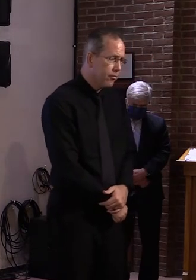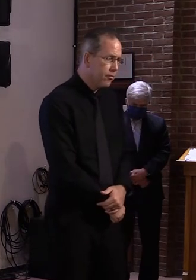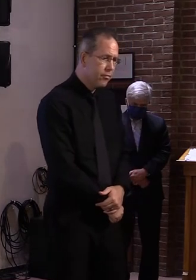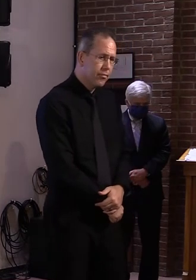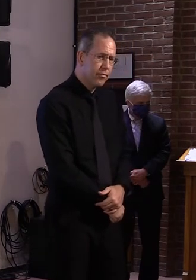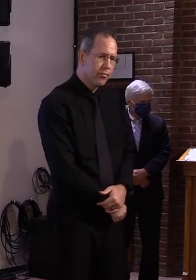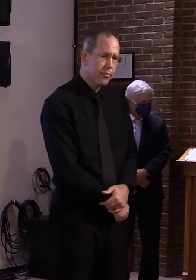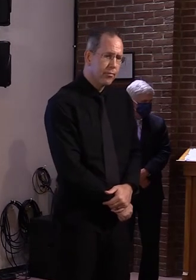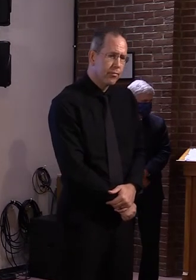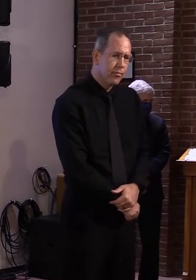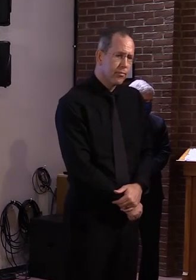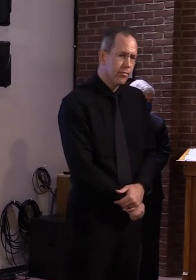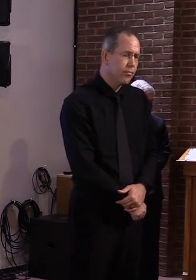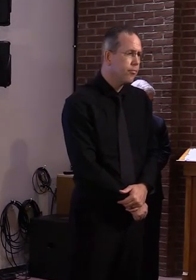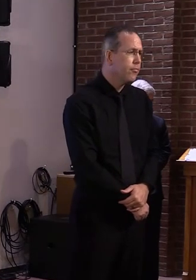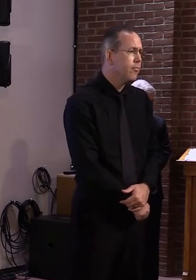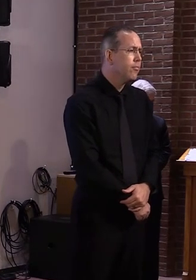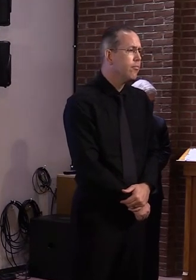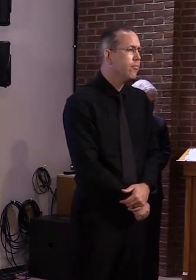Hello, can you hear me? We can.